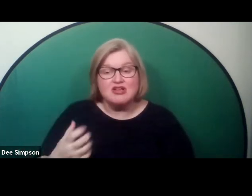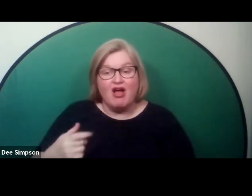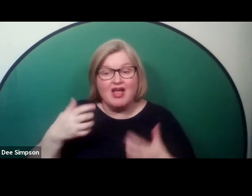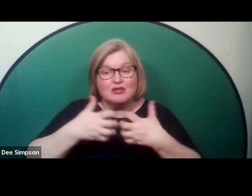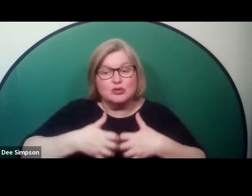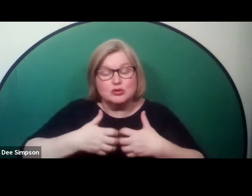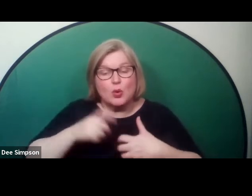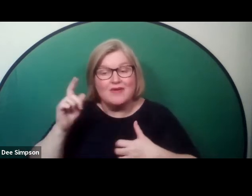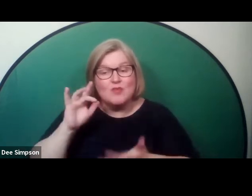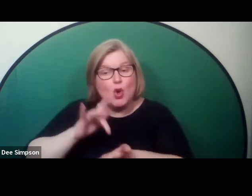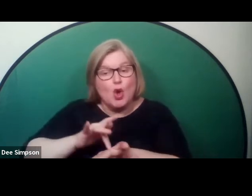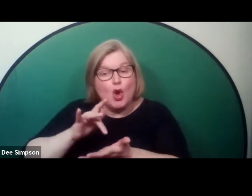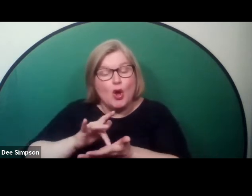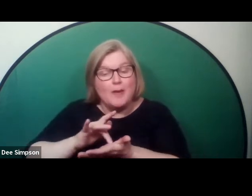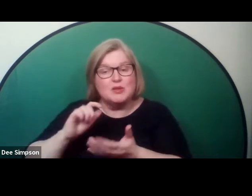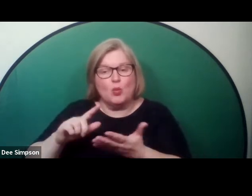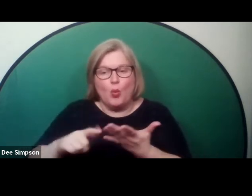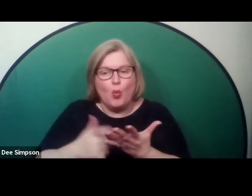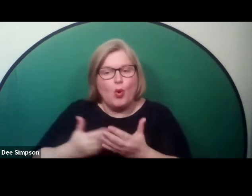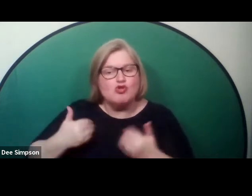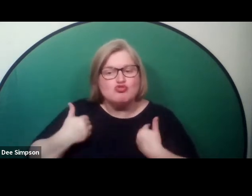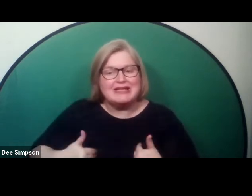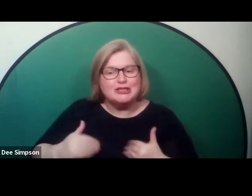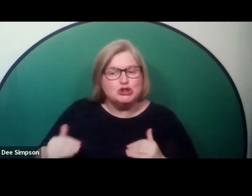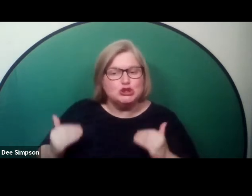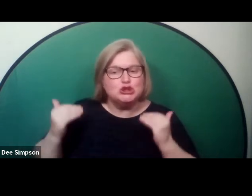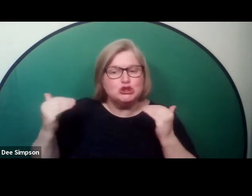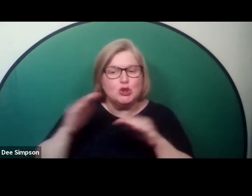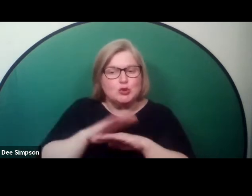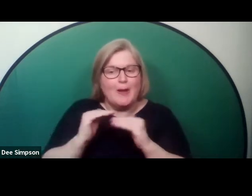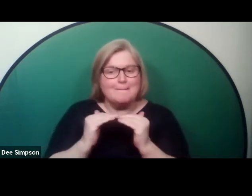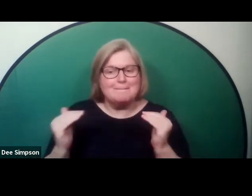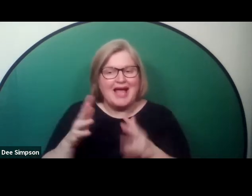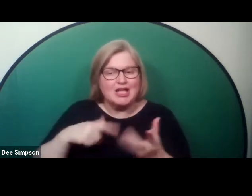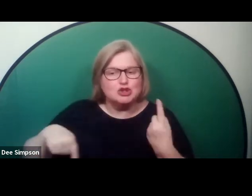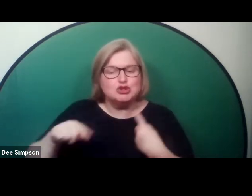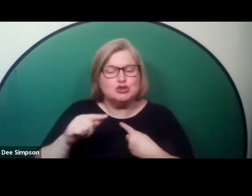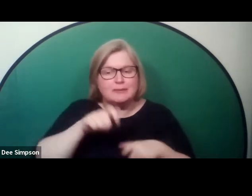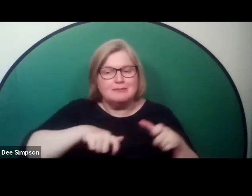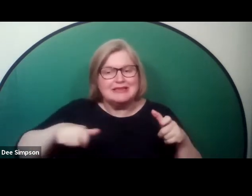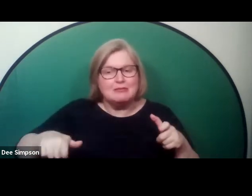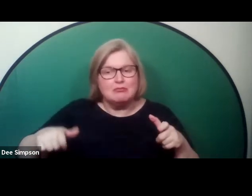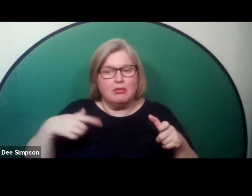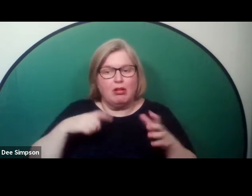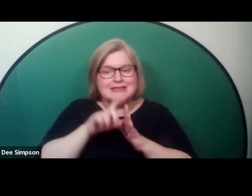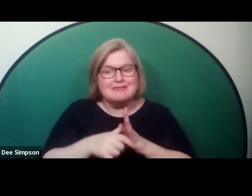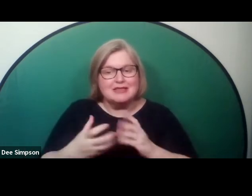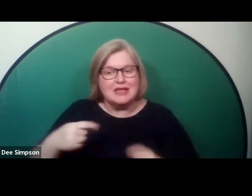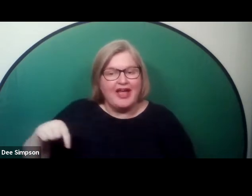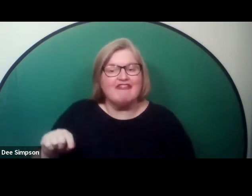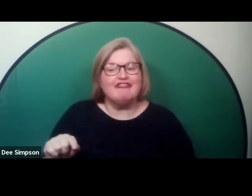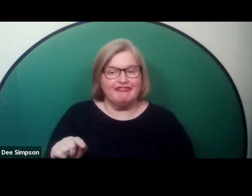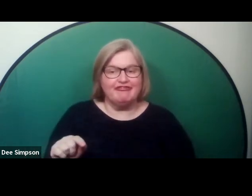devices for urban settings, high income settings, and they're just not suitable for the majority of where people with disabilities are.